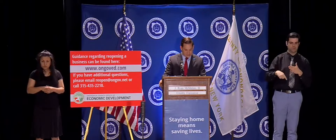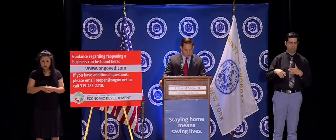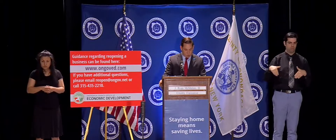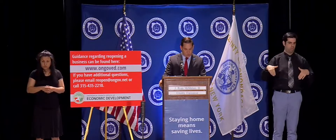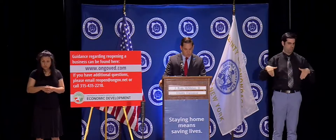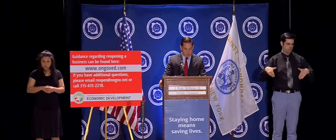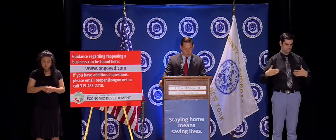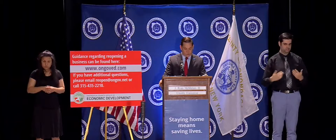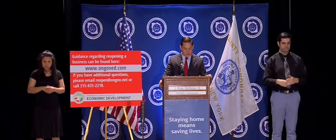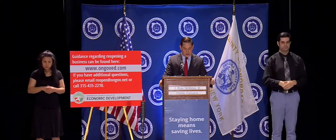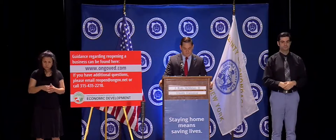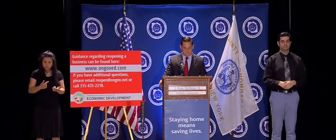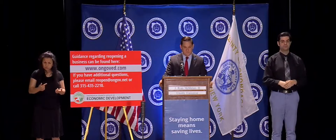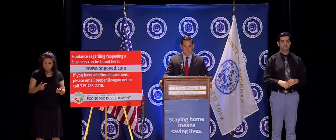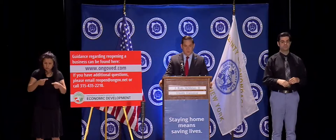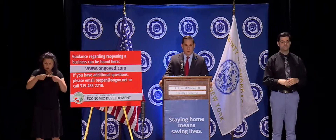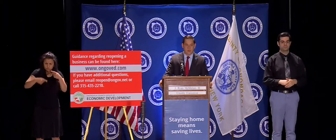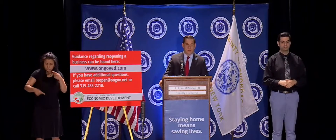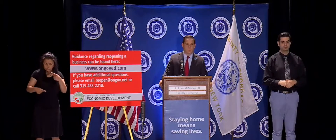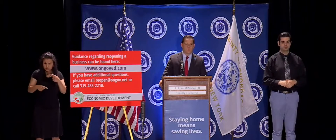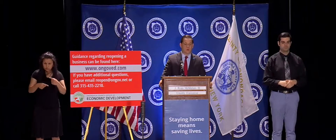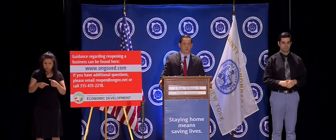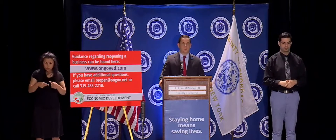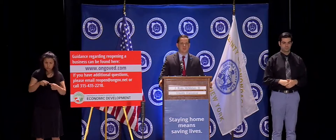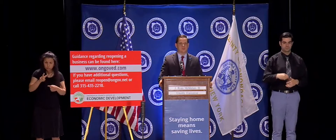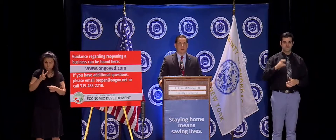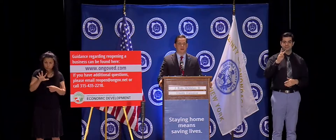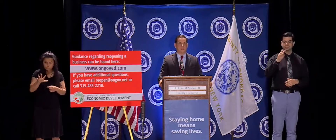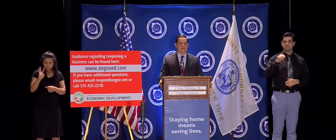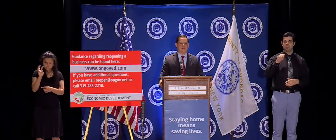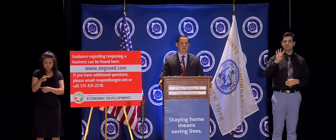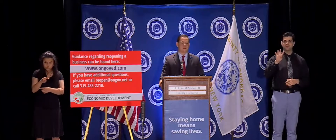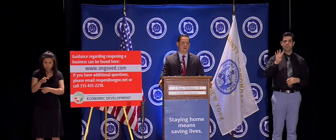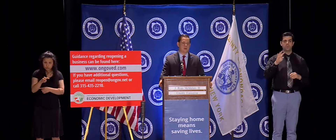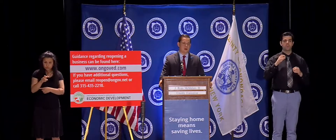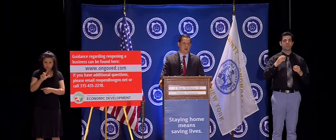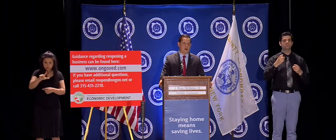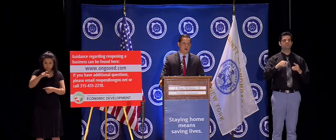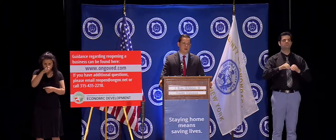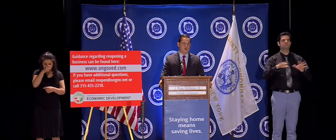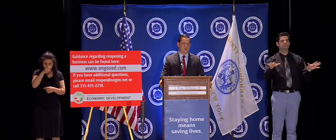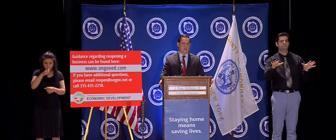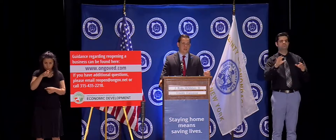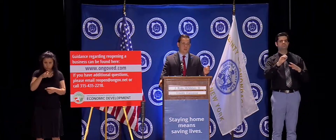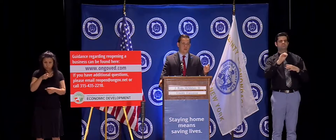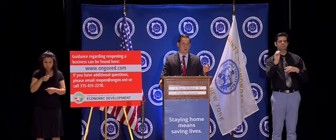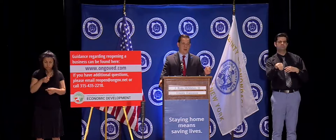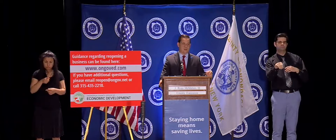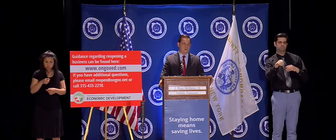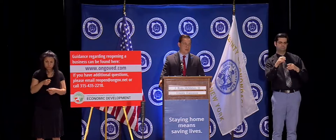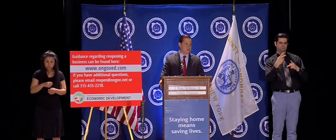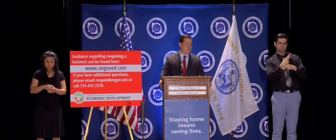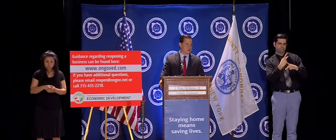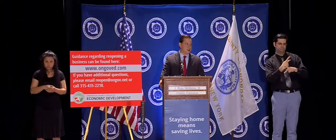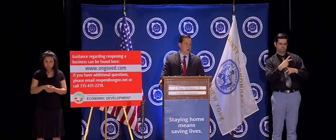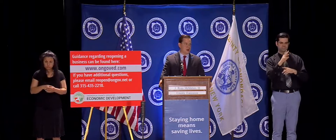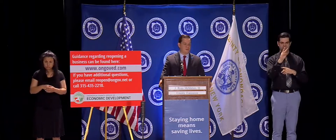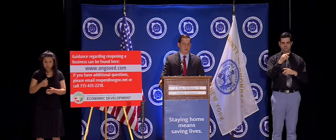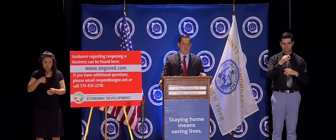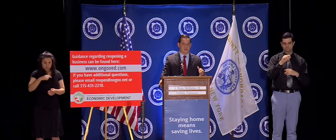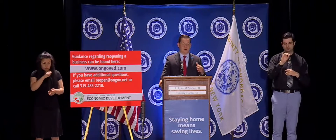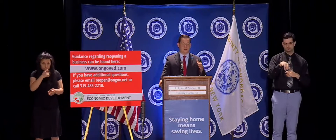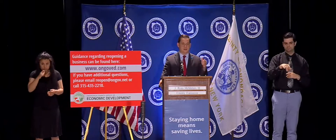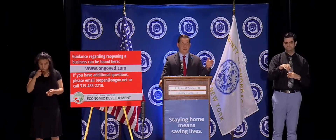at 6.4%. Again, when we were doing symptomatic testing and only a little bit of proactive testing,